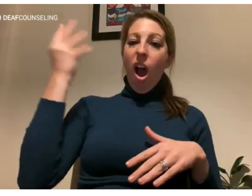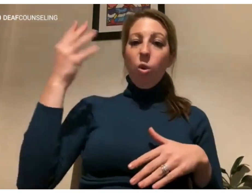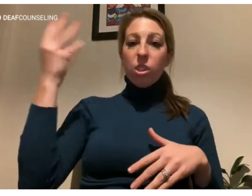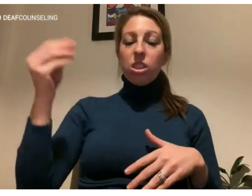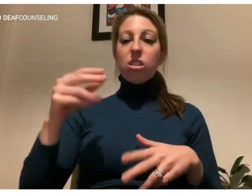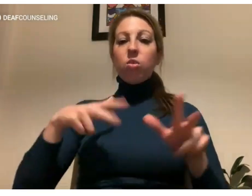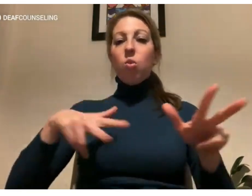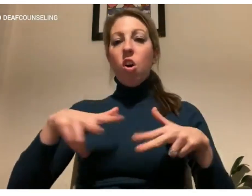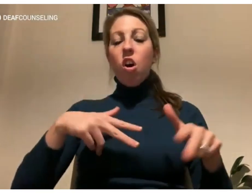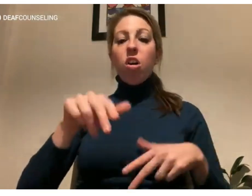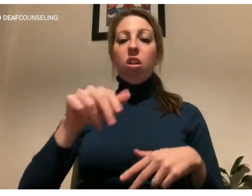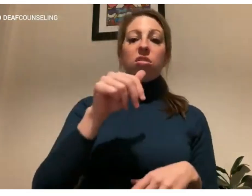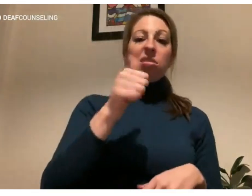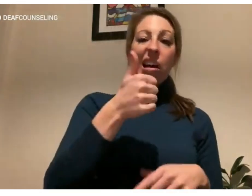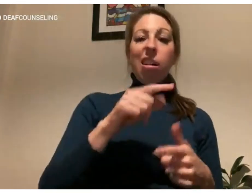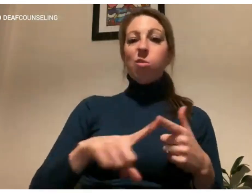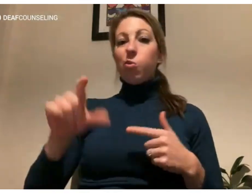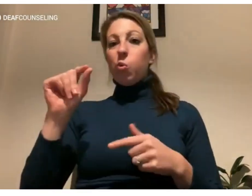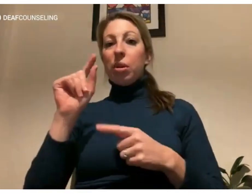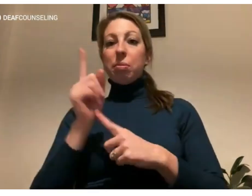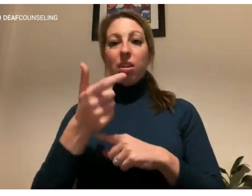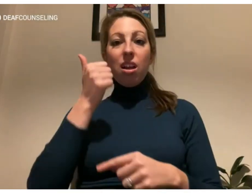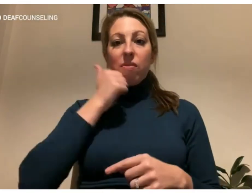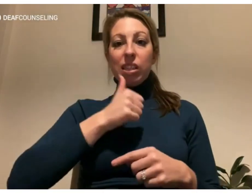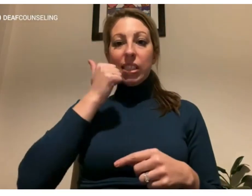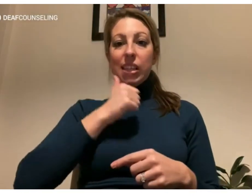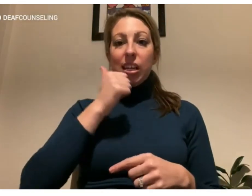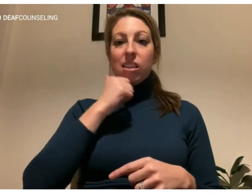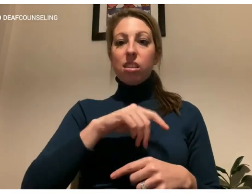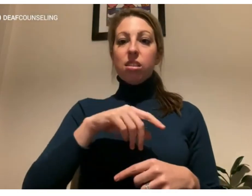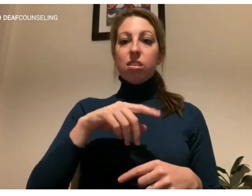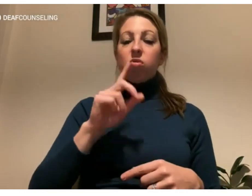is taking a walk outside, like 10 or 20 minutes every day.